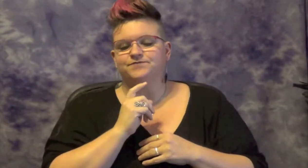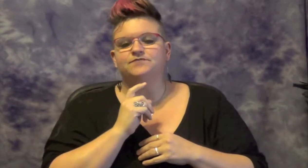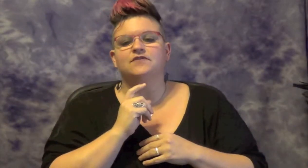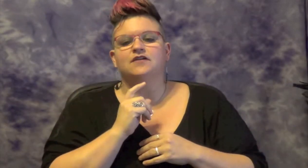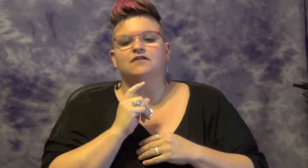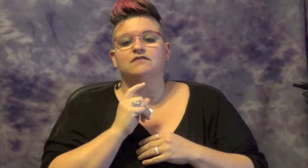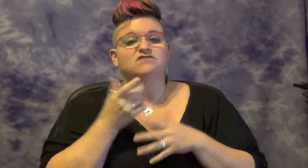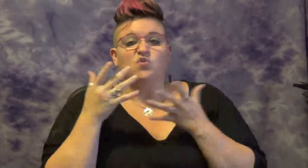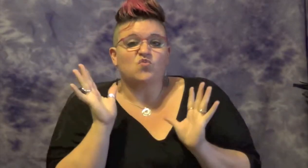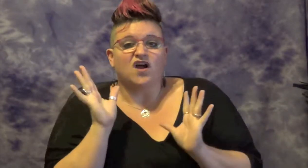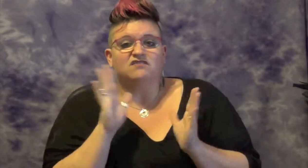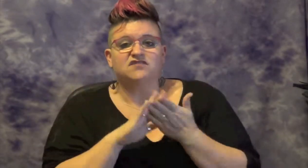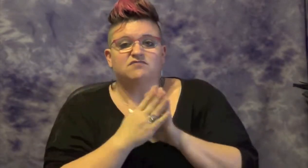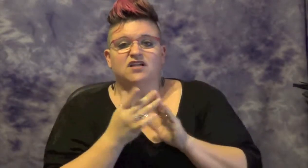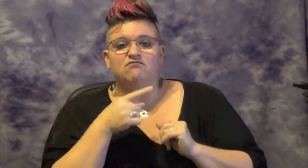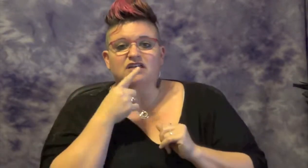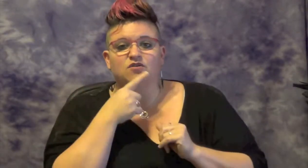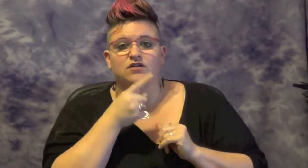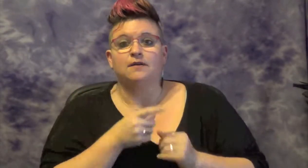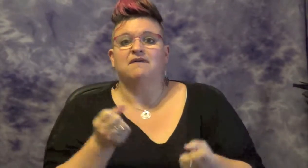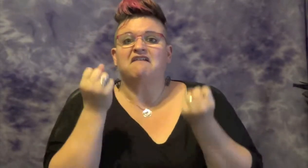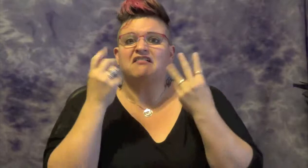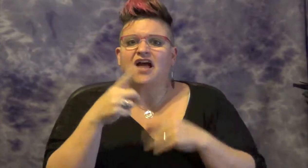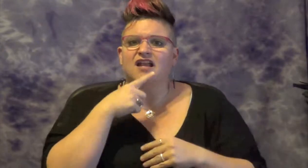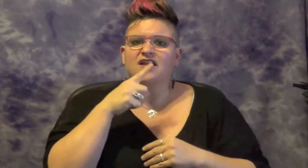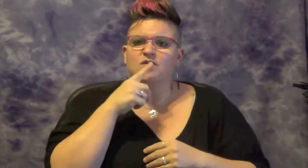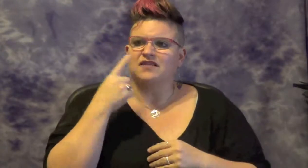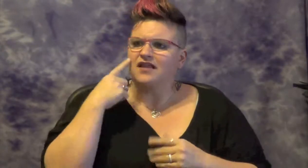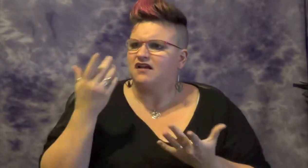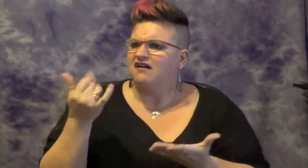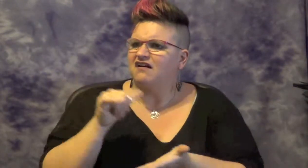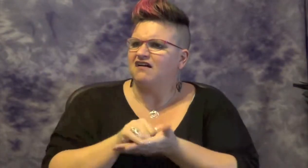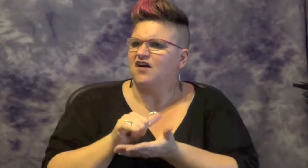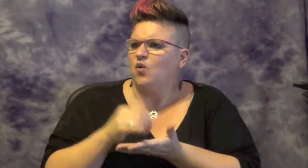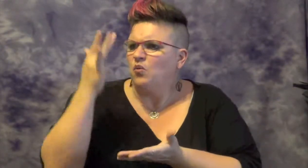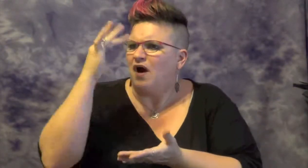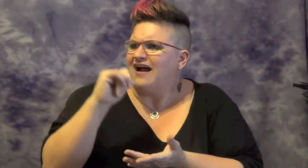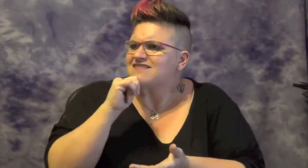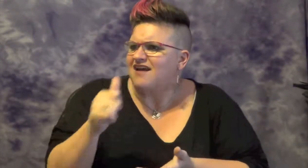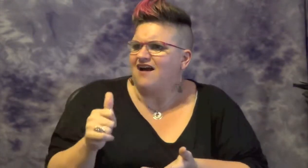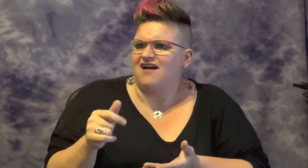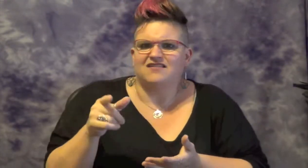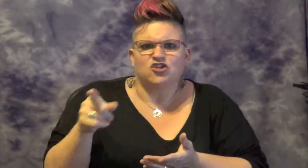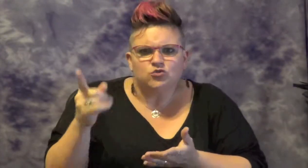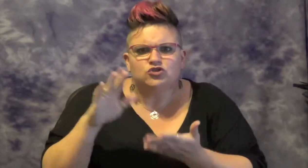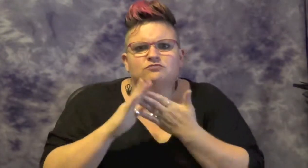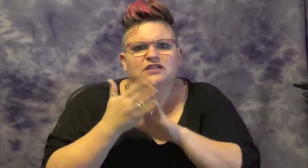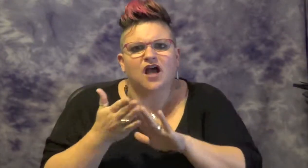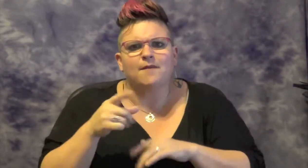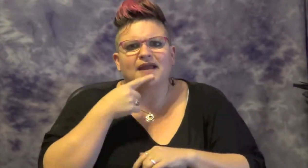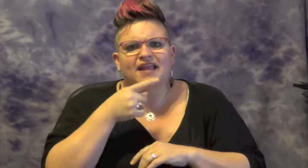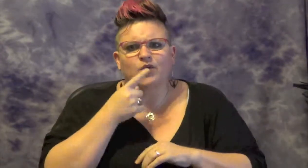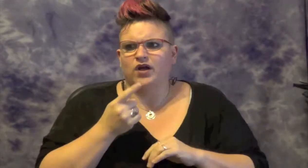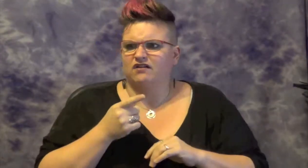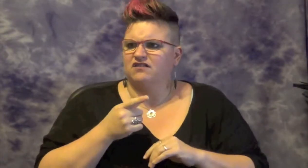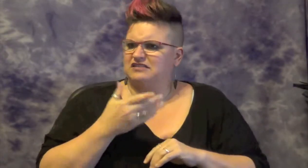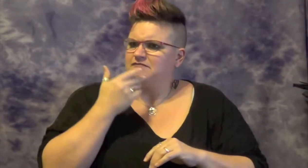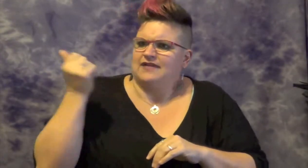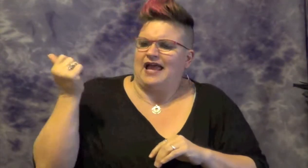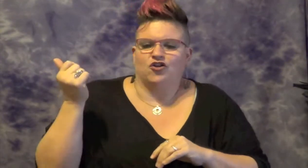there are several deaf people that do not want to become hearing, but there are so many hearing people that